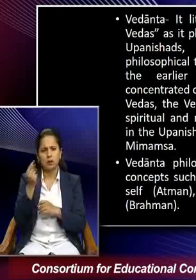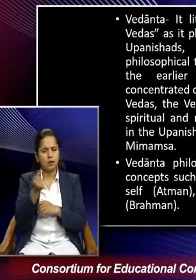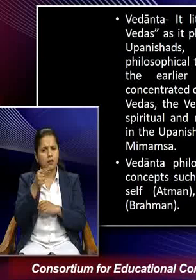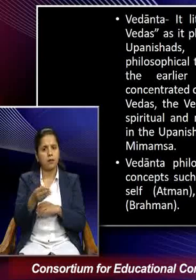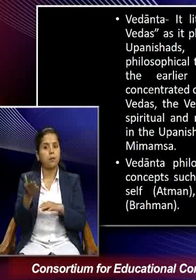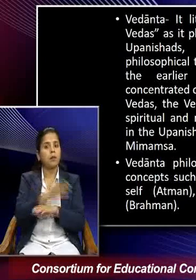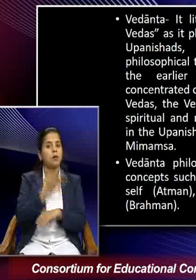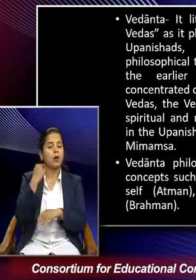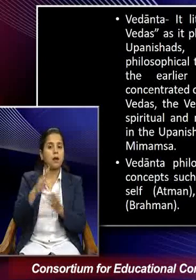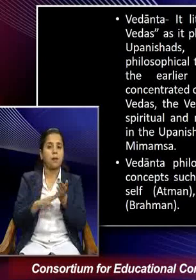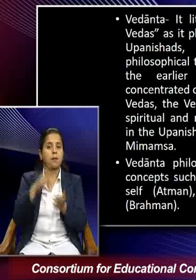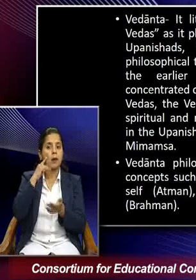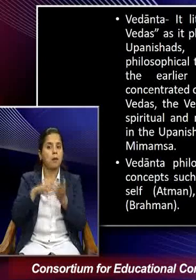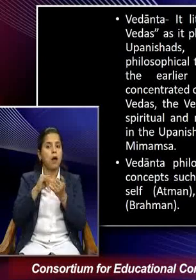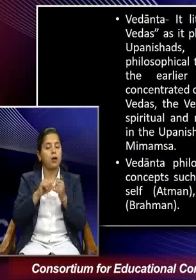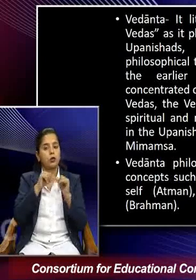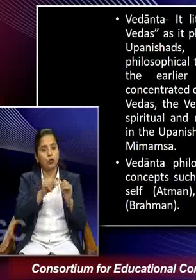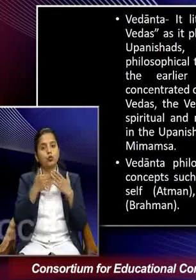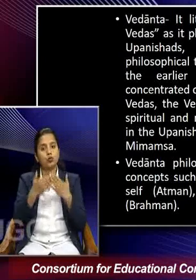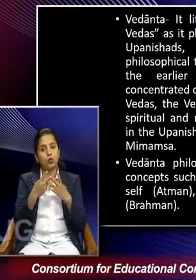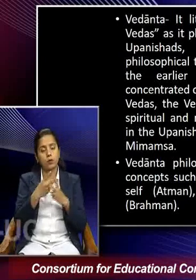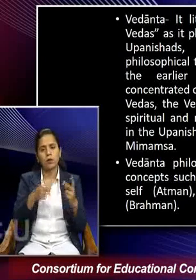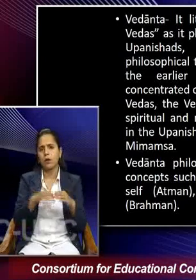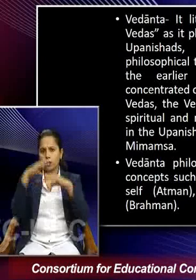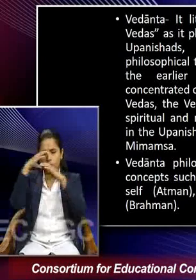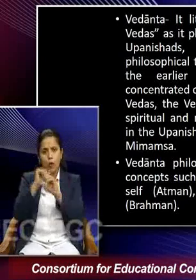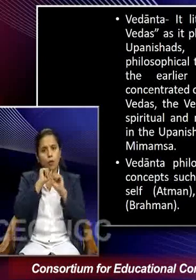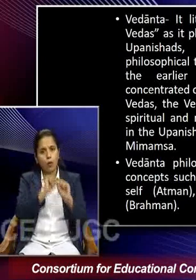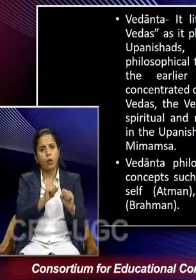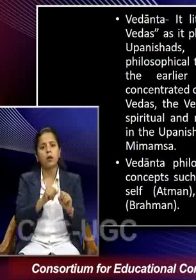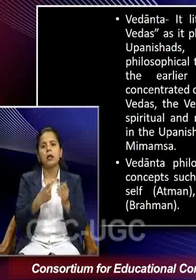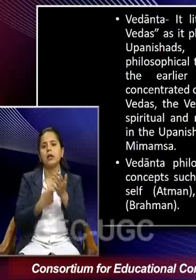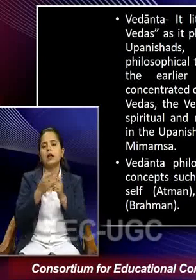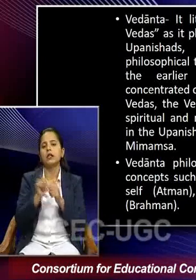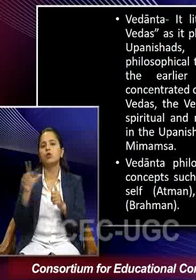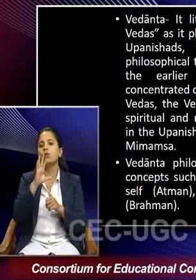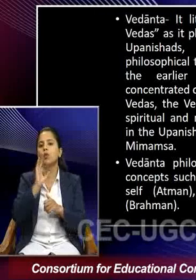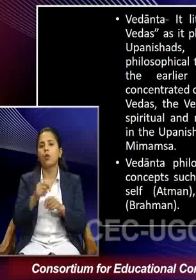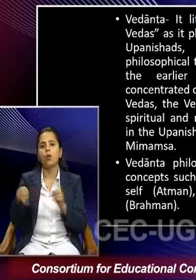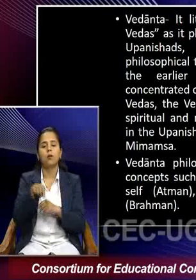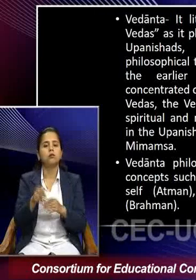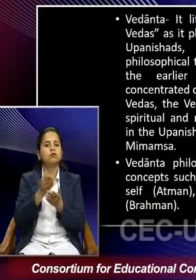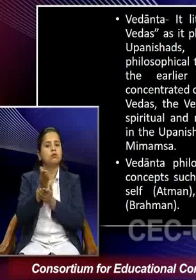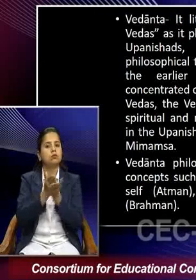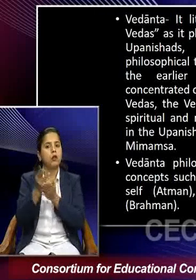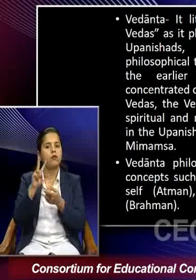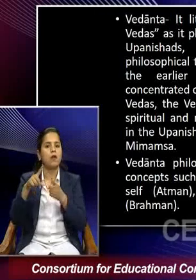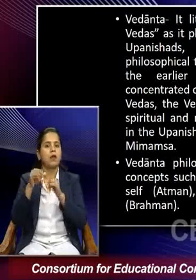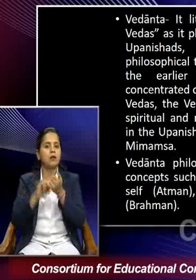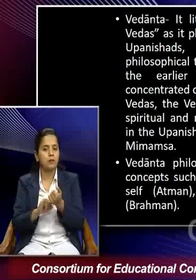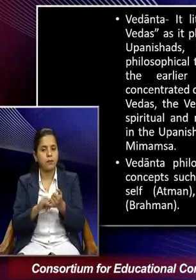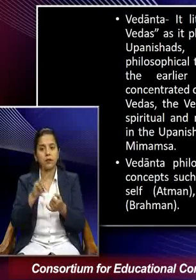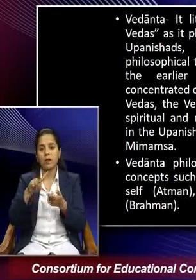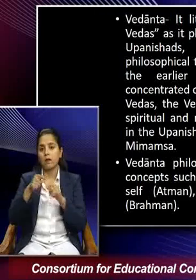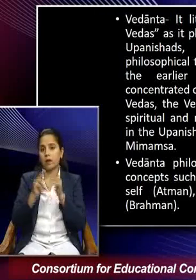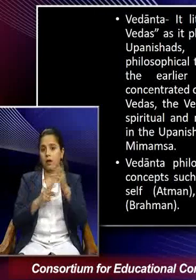earlier Mimamsaka schools, which concentrated on the ritualistic aspect of the Vedas, the Vedanta